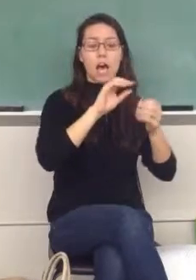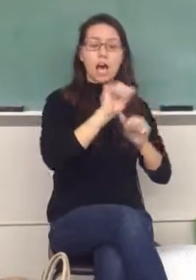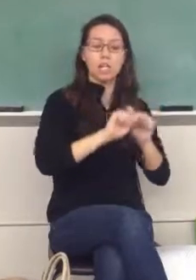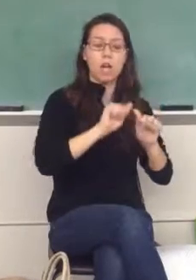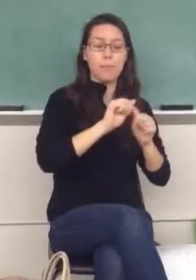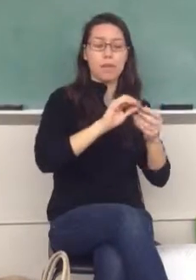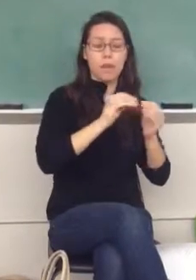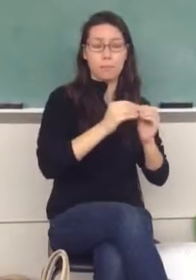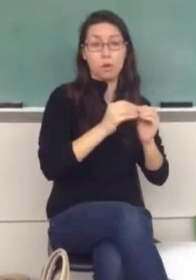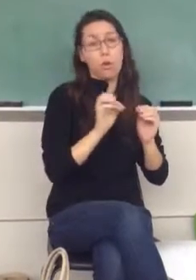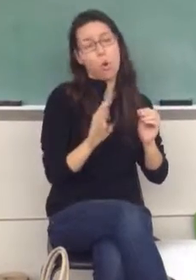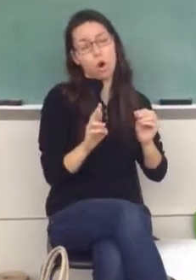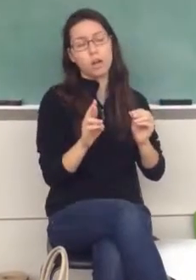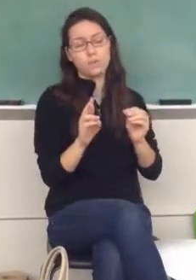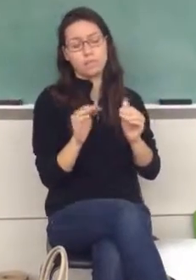nucleus.